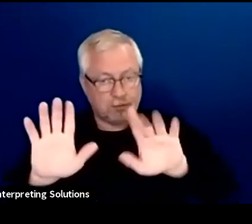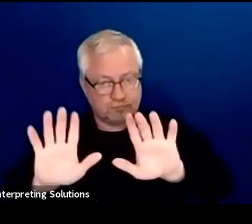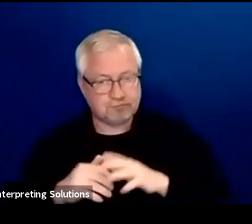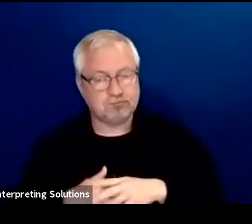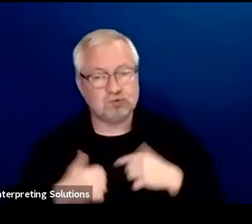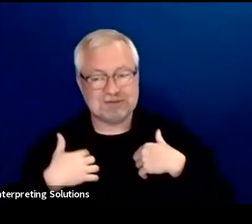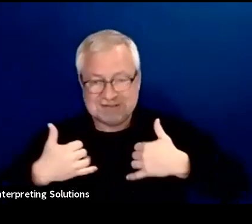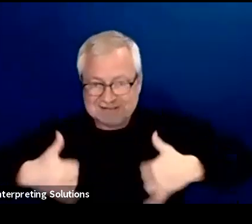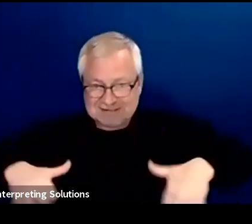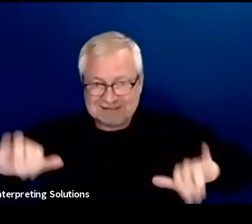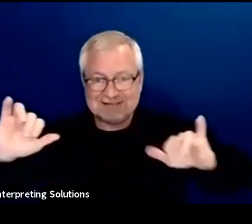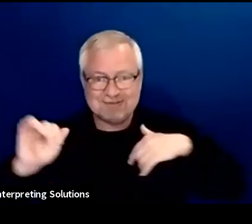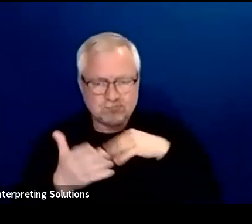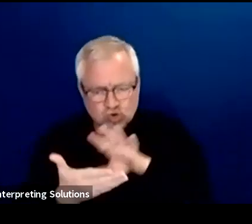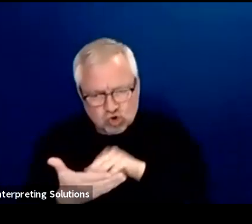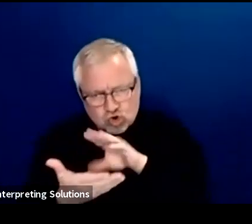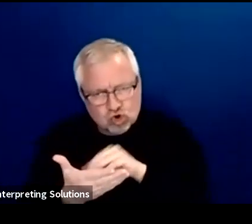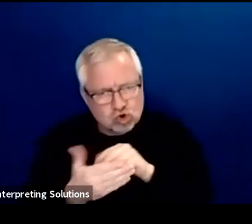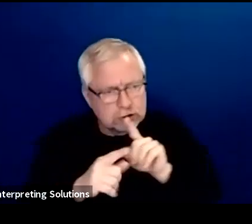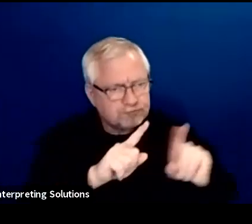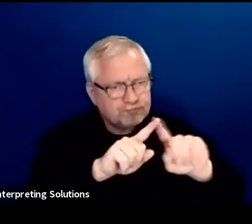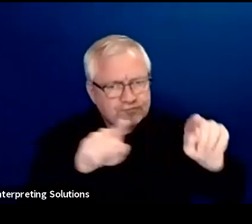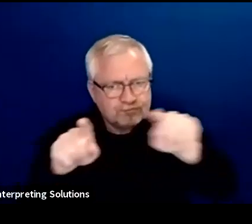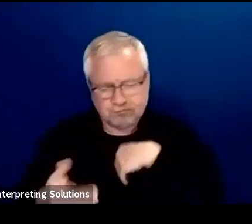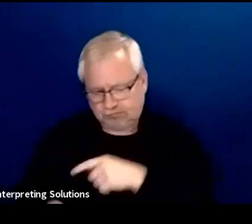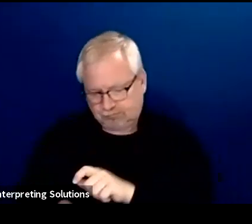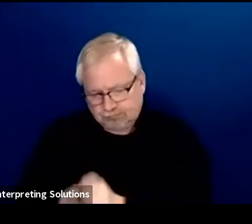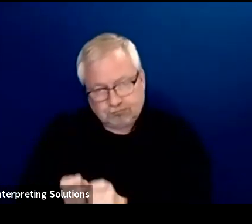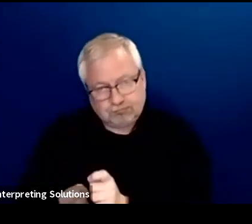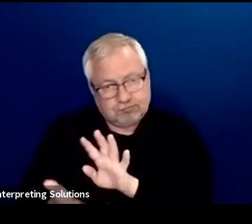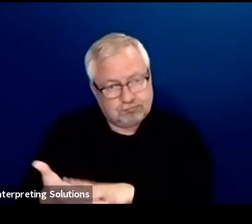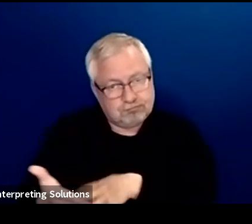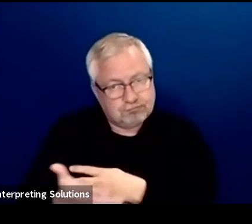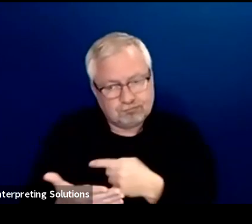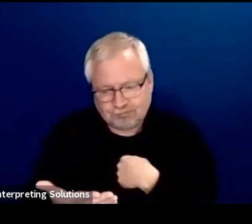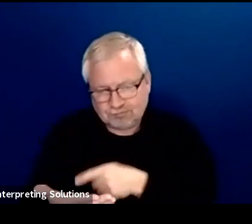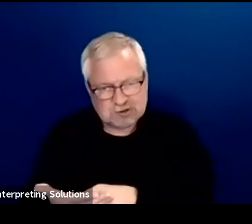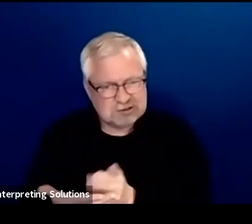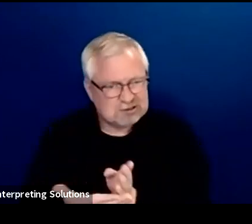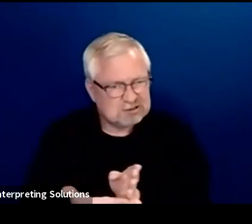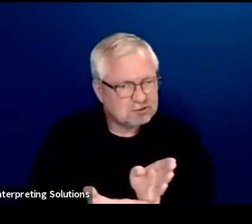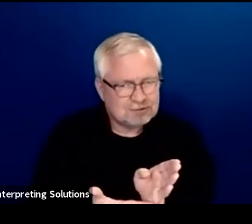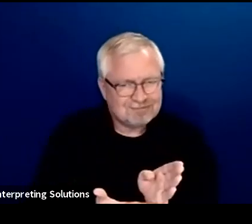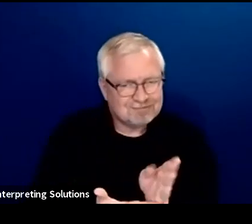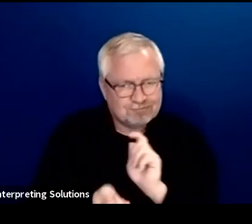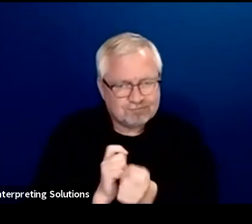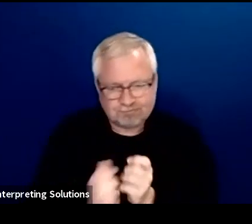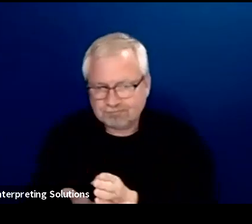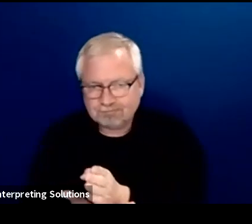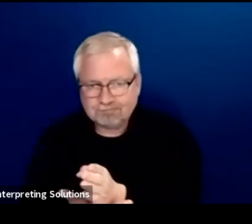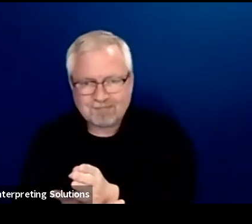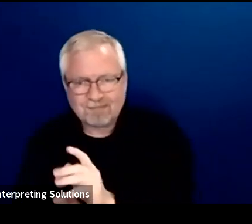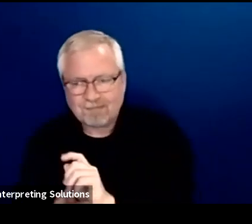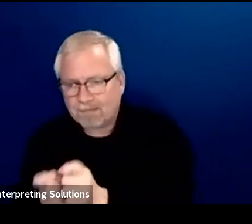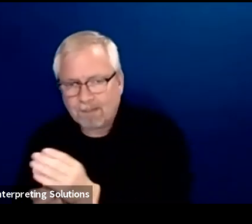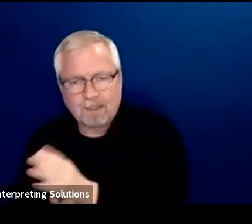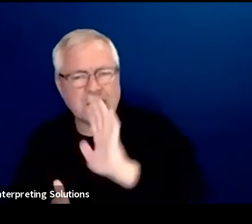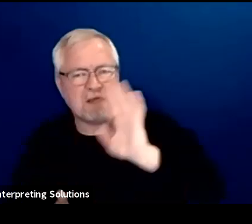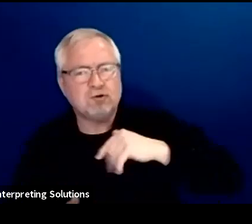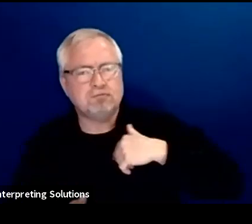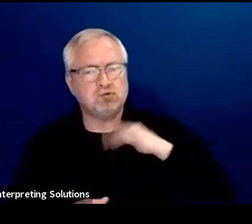that models are just directional and really should not be used by anybody to say on X date Y is